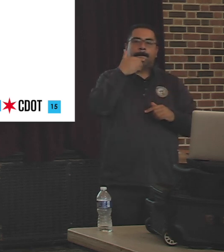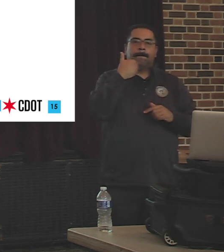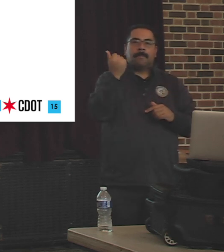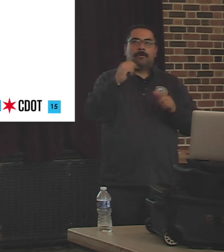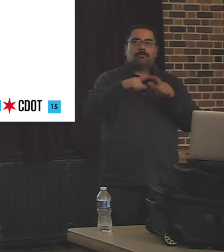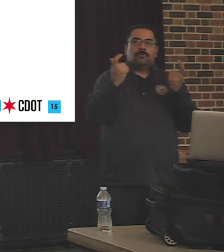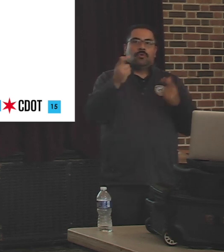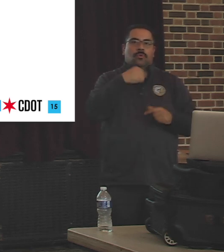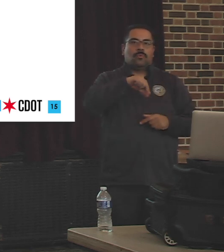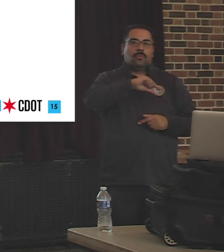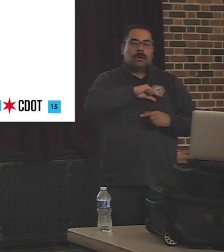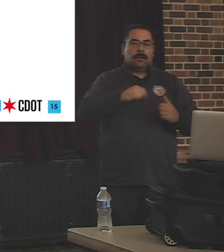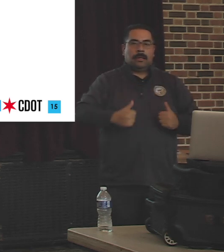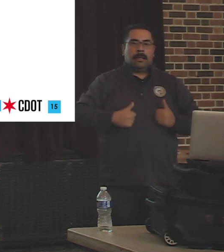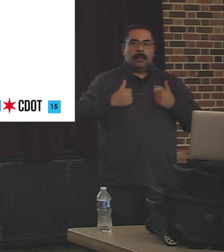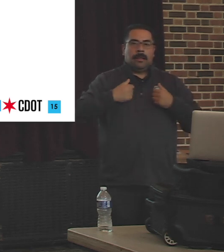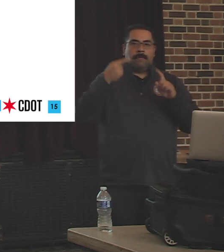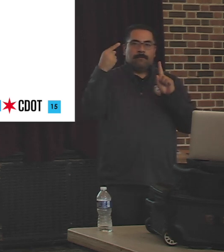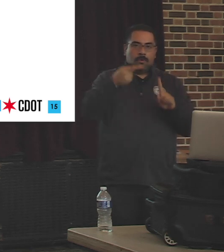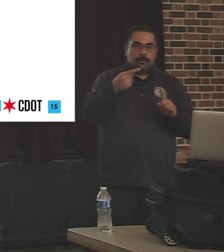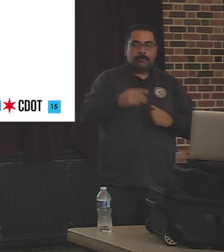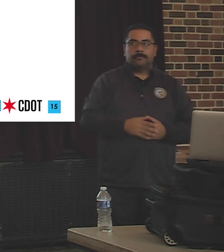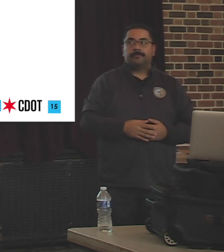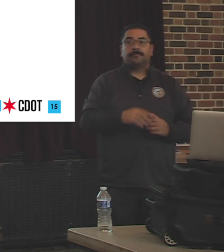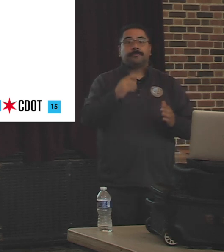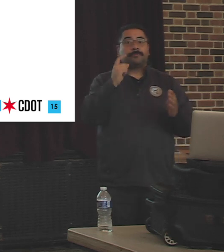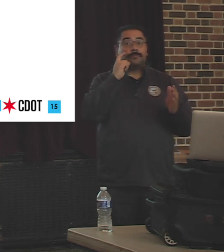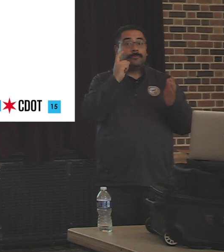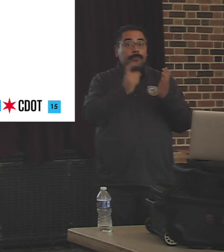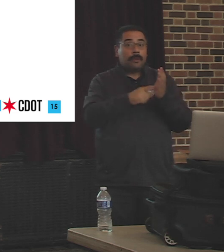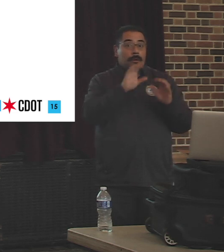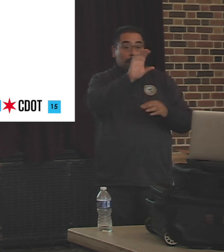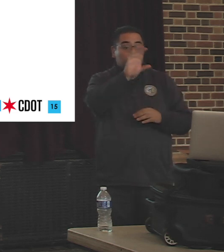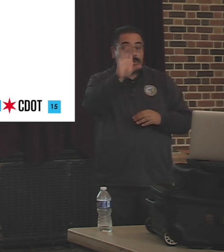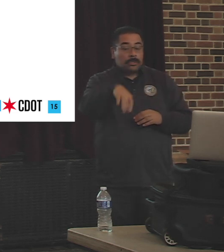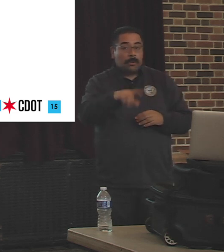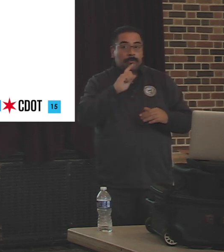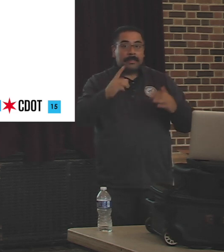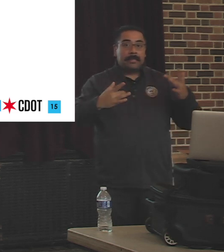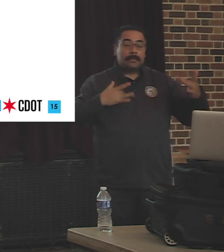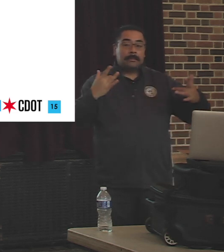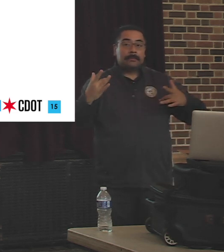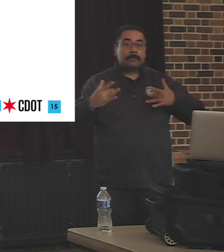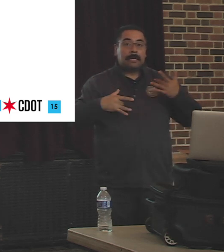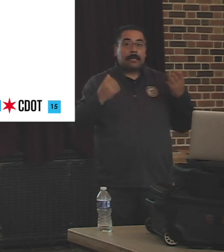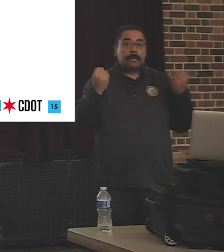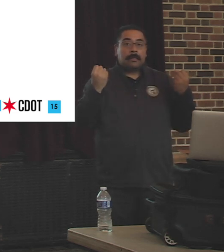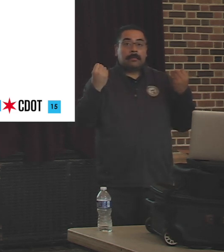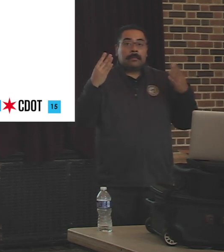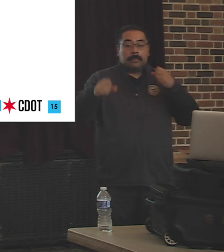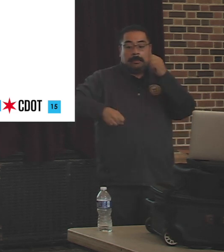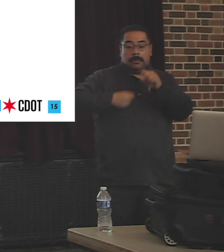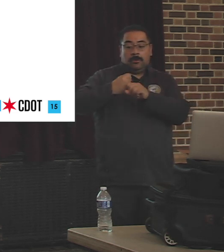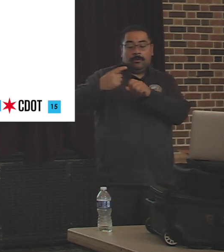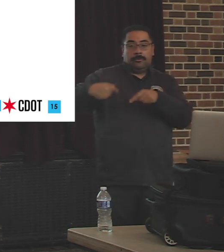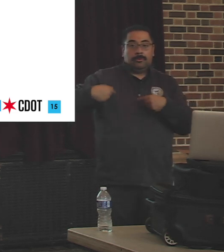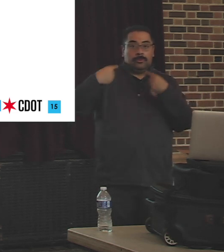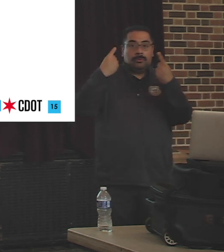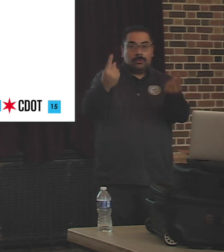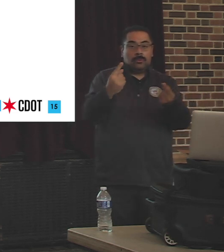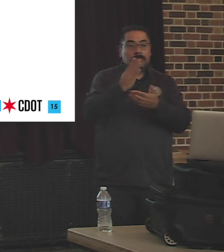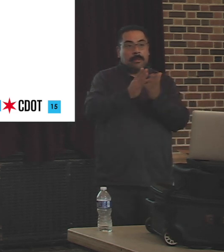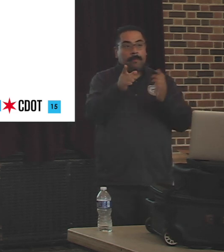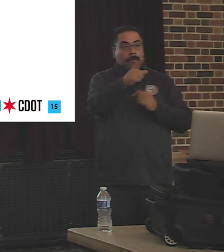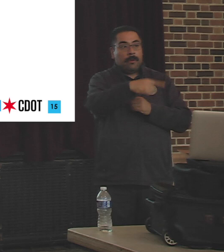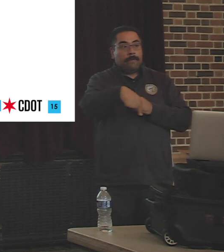of quality of life goals. And what we've seen in Chicago has been incredibly exciting over the last several years. Some